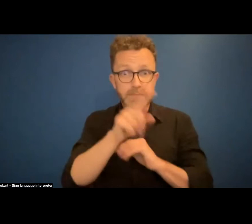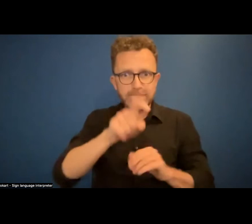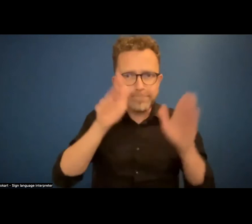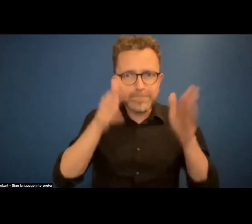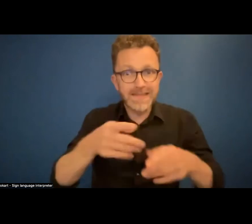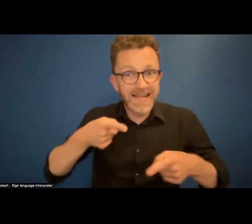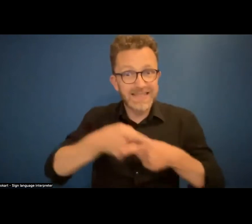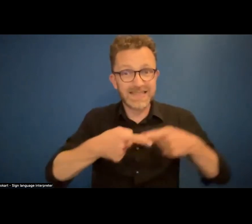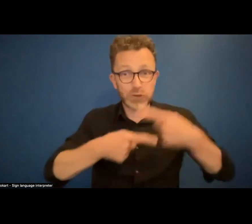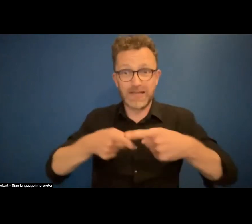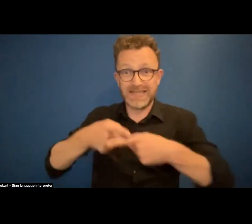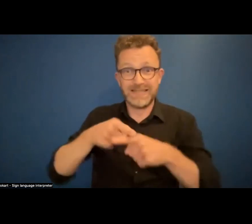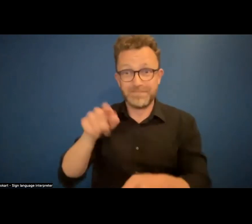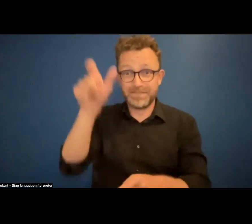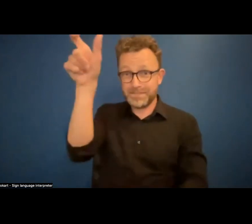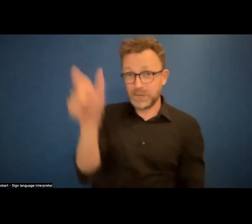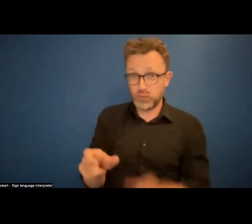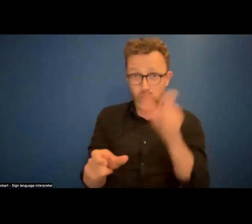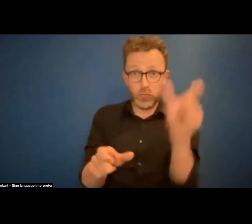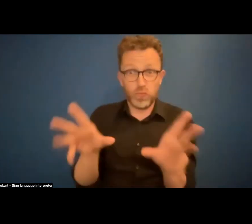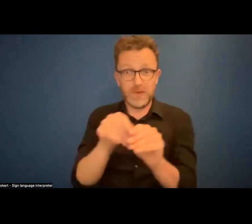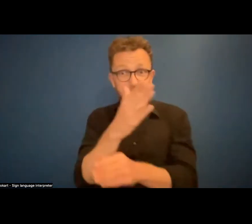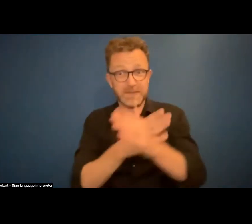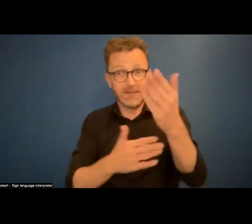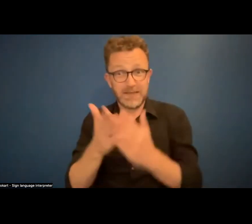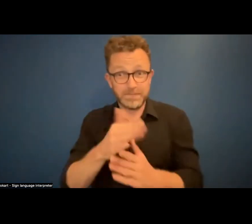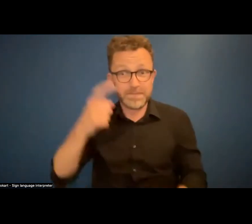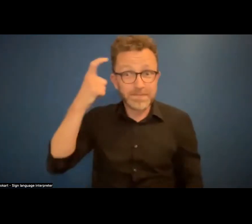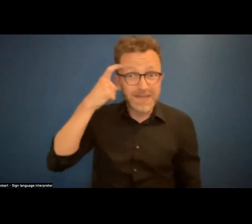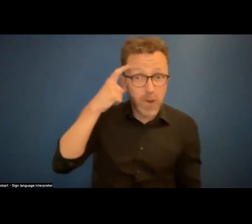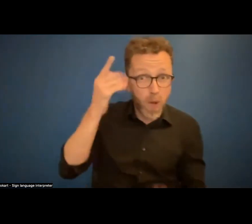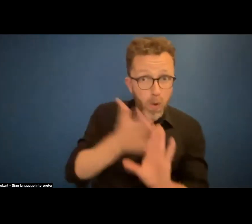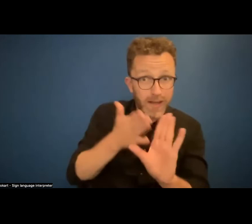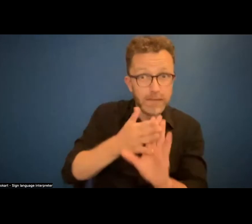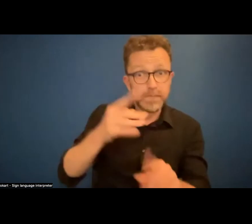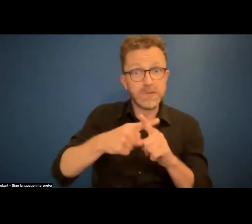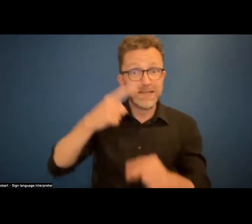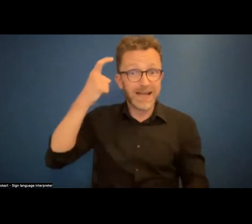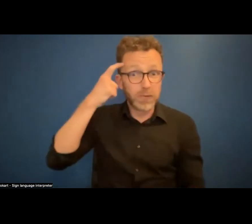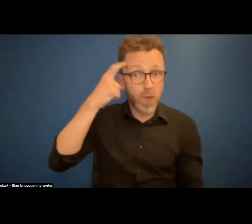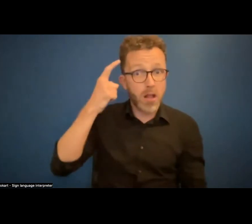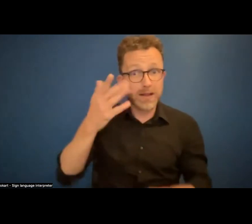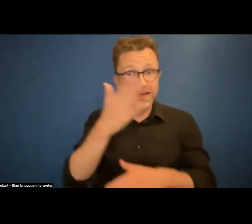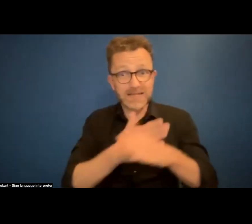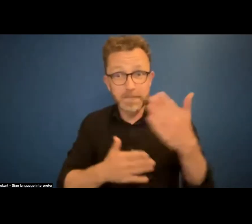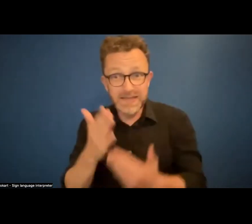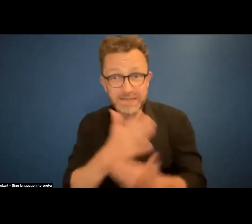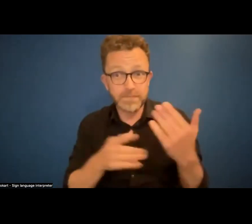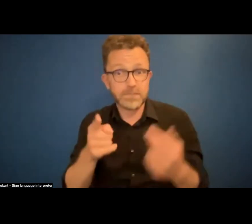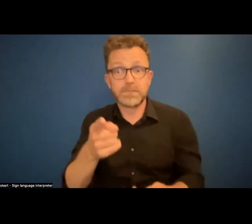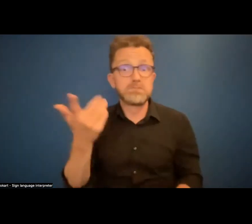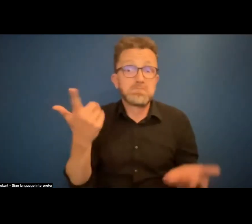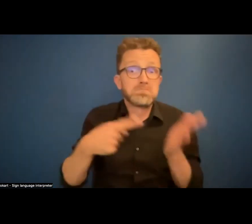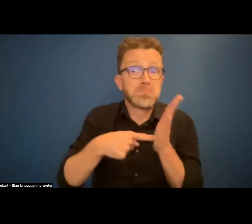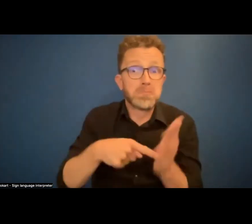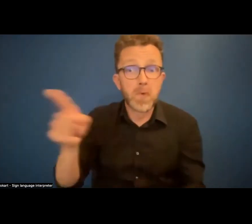rights, the guidelines use transitional justice by seeking remedy, reparation, and redress. We